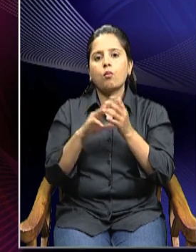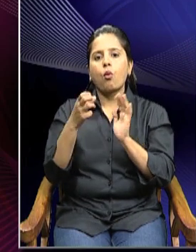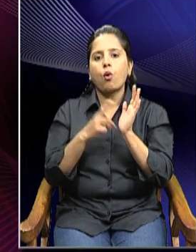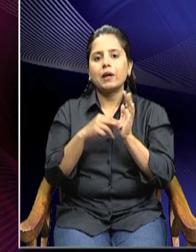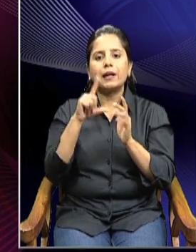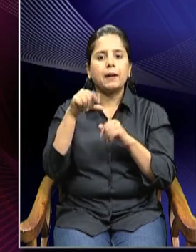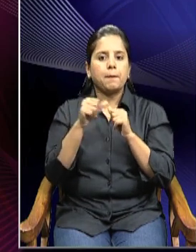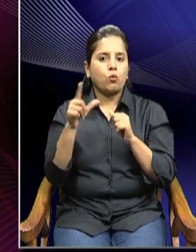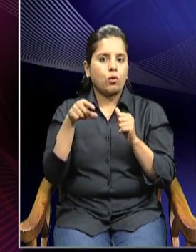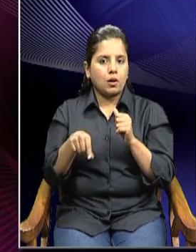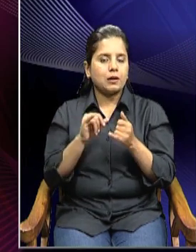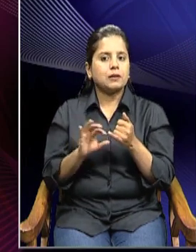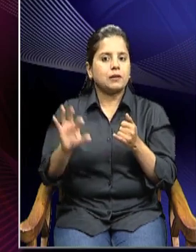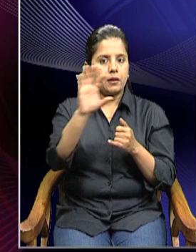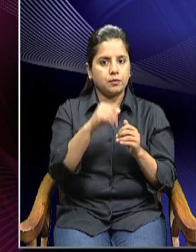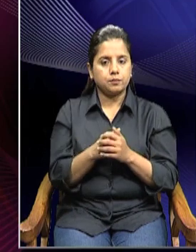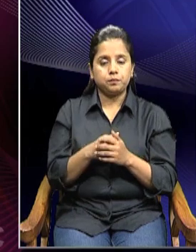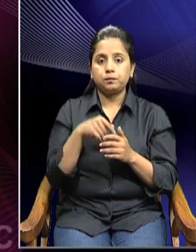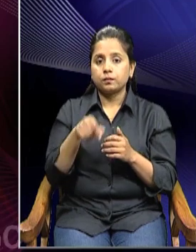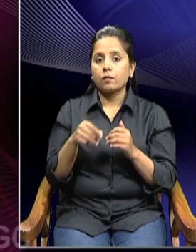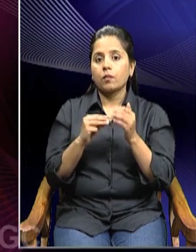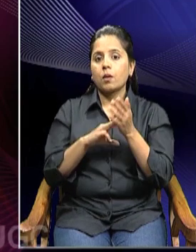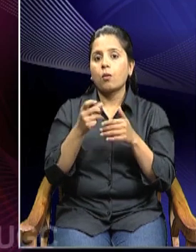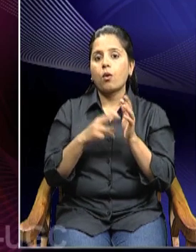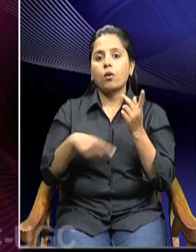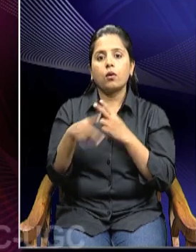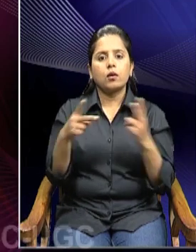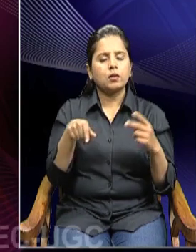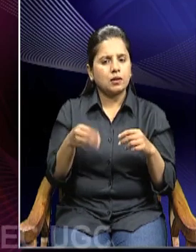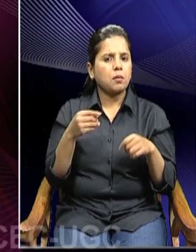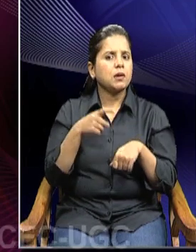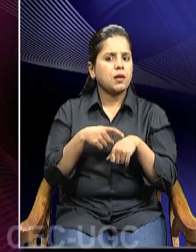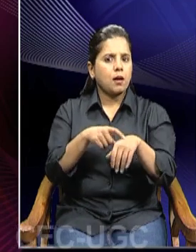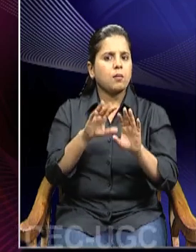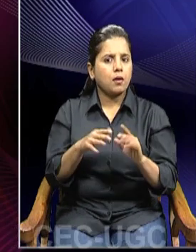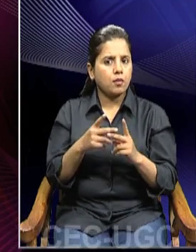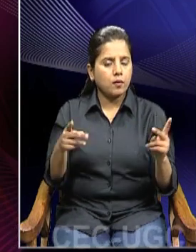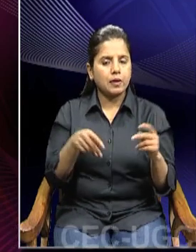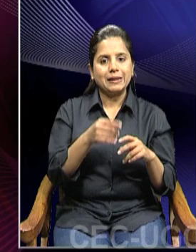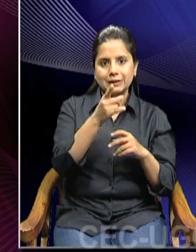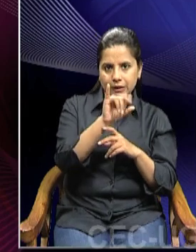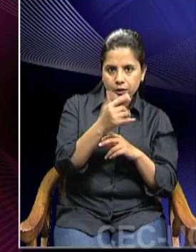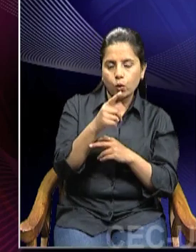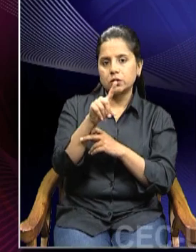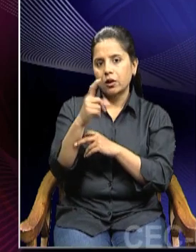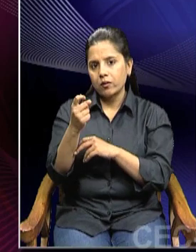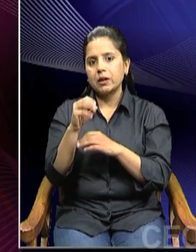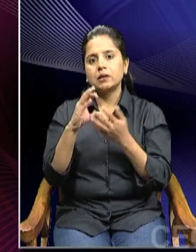state. Modern liberal state emerged, as we know, sometimes in the 16th and 17th